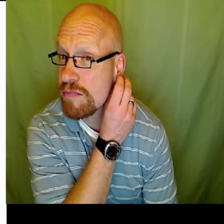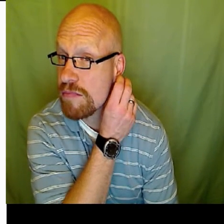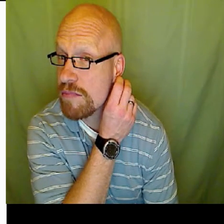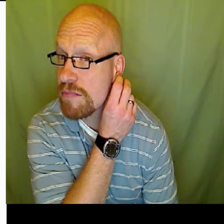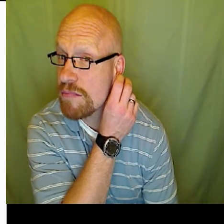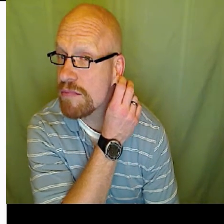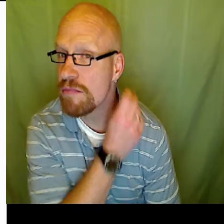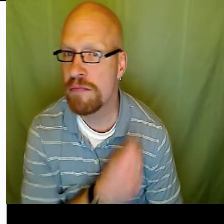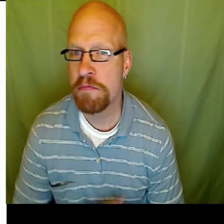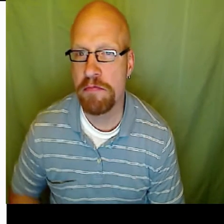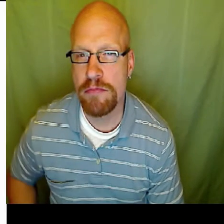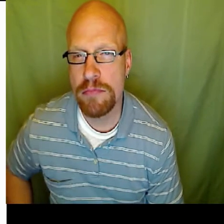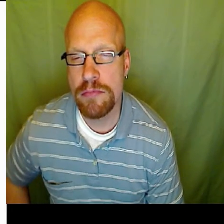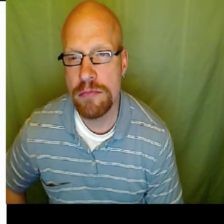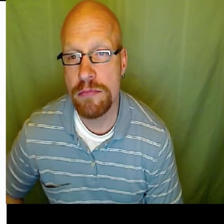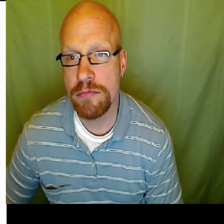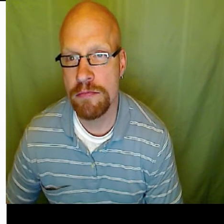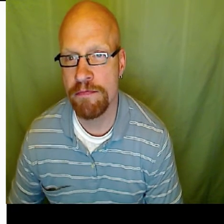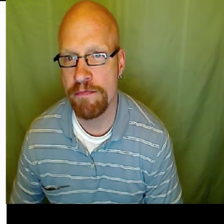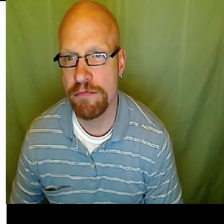equation.